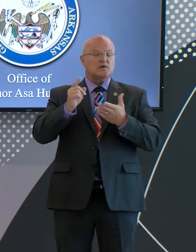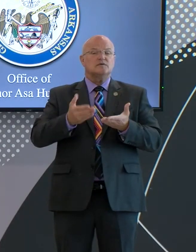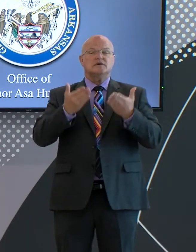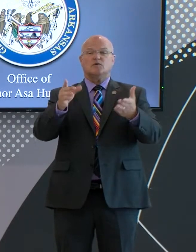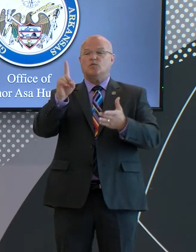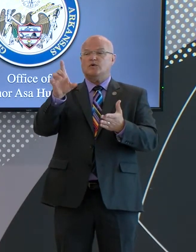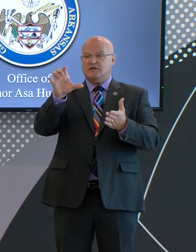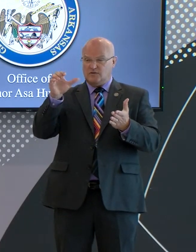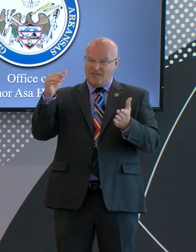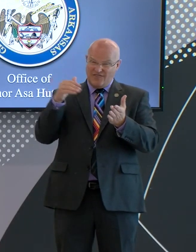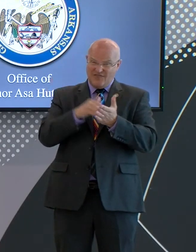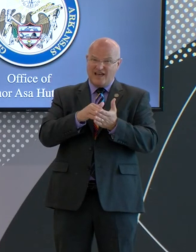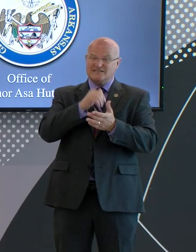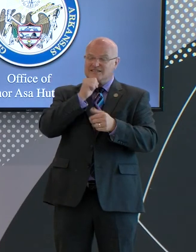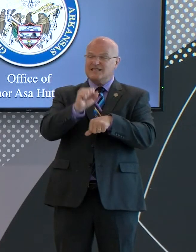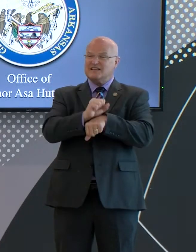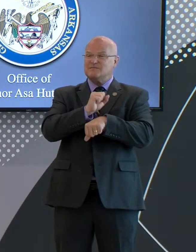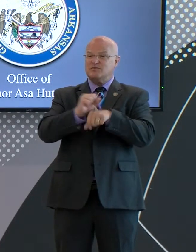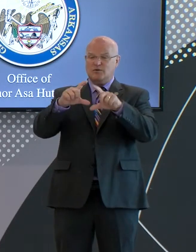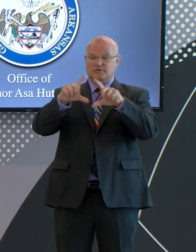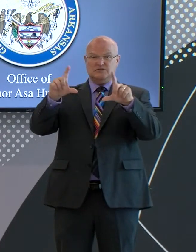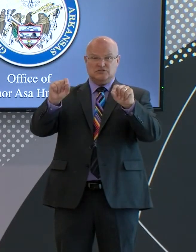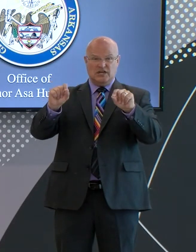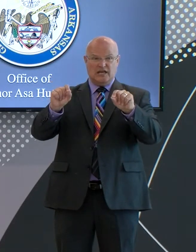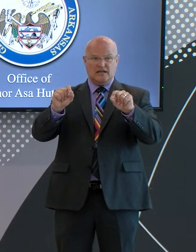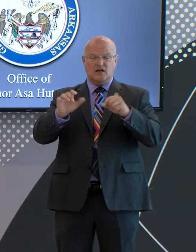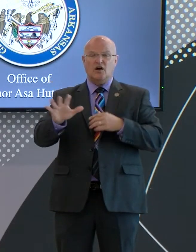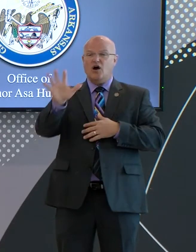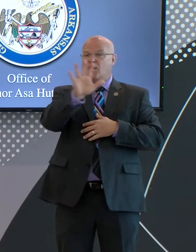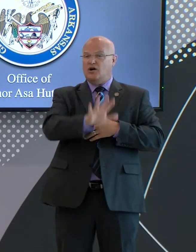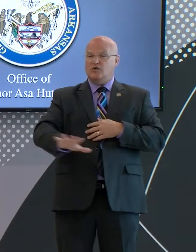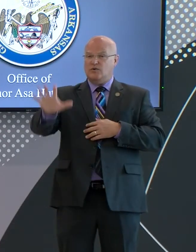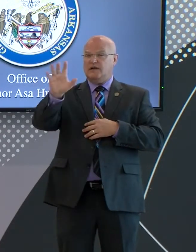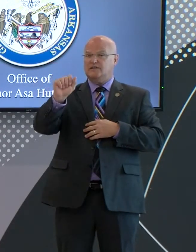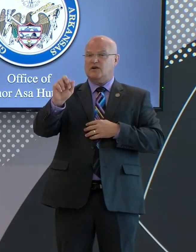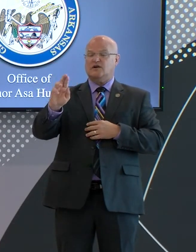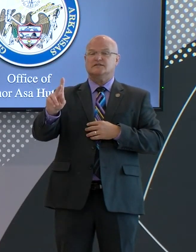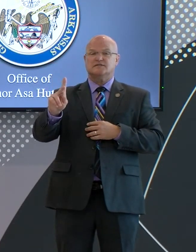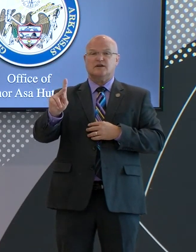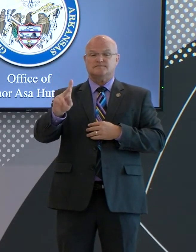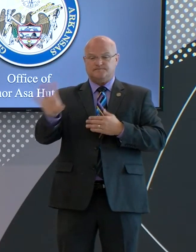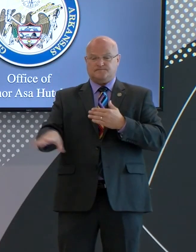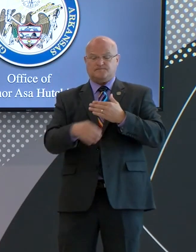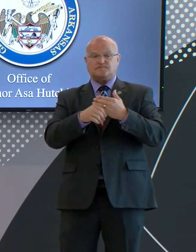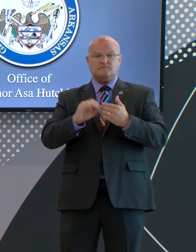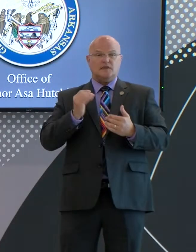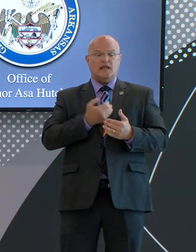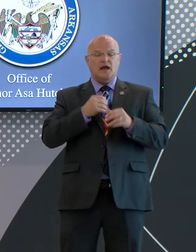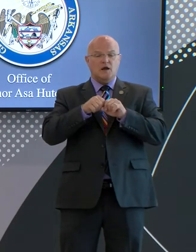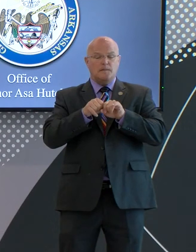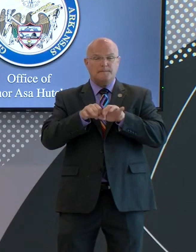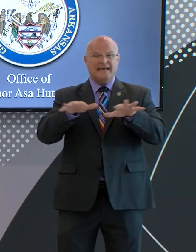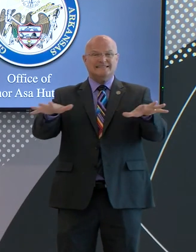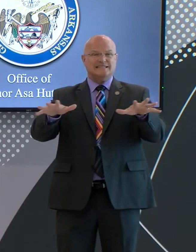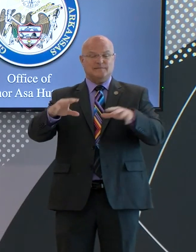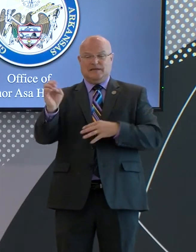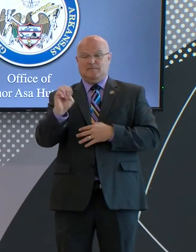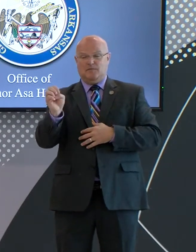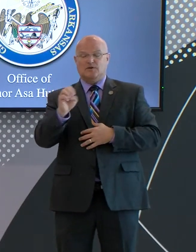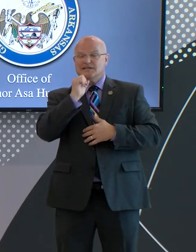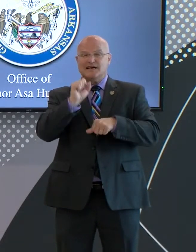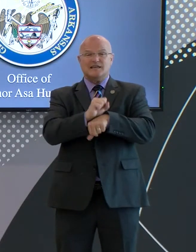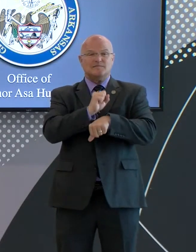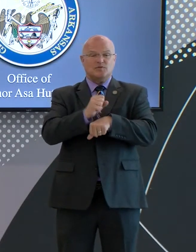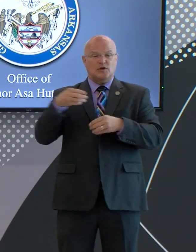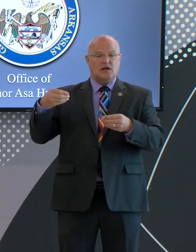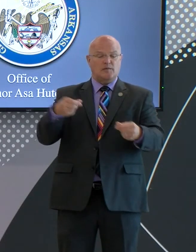over 100,000 unemployment insurance checks across Arkansas. Additionally, our pandemic emergency